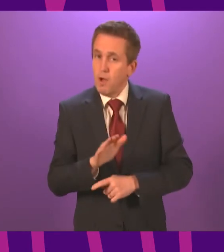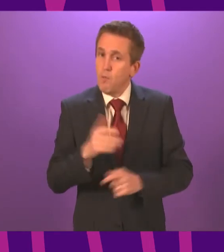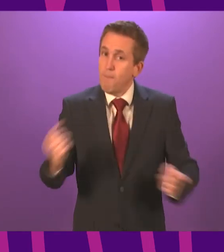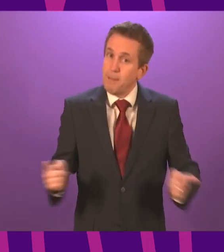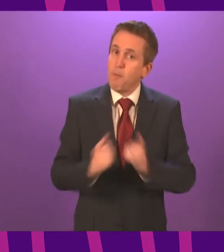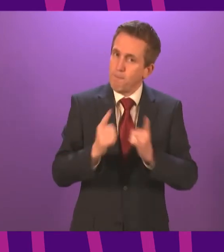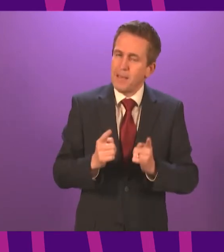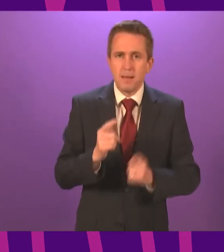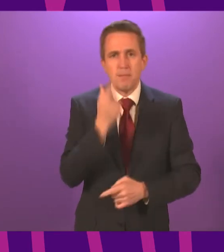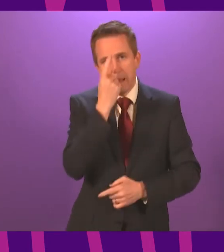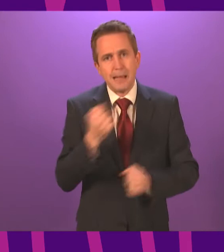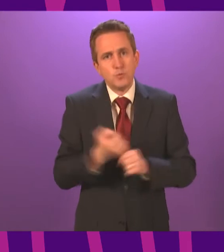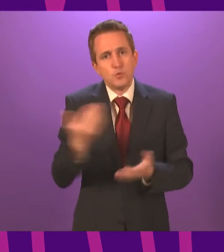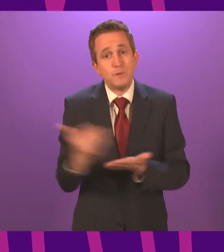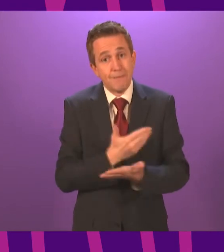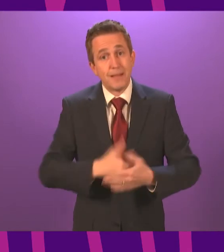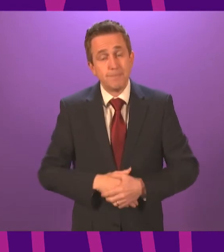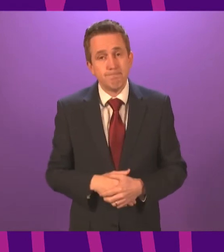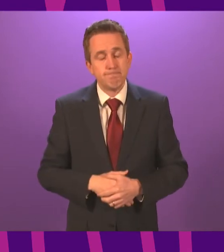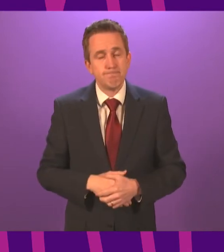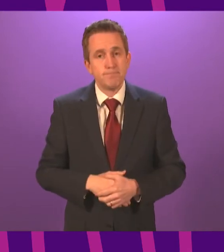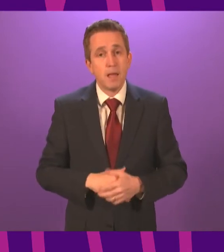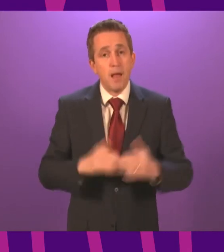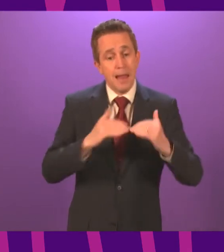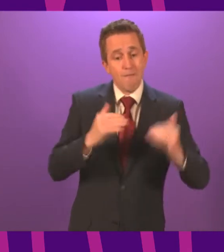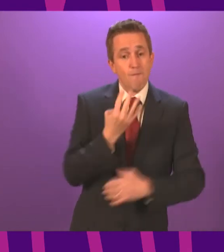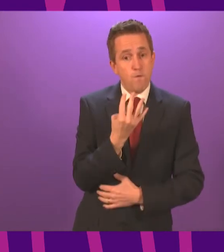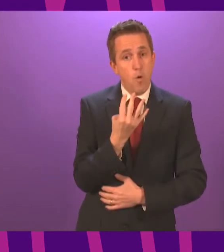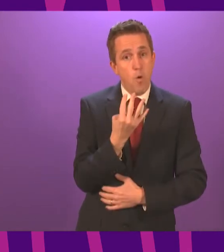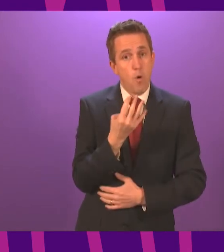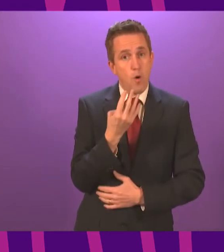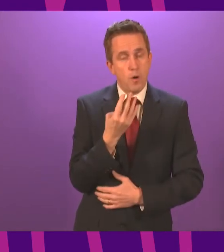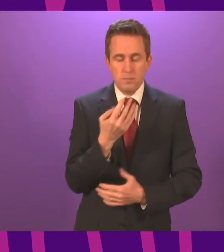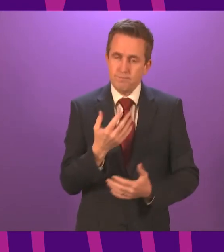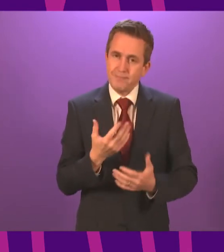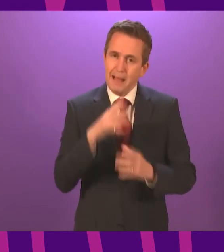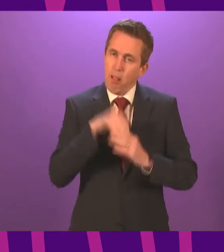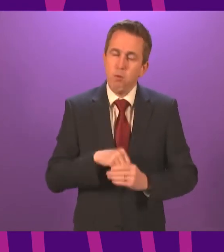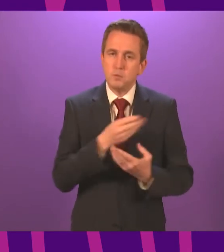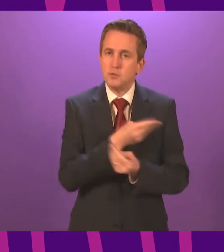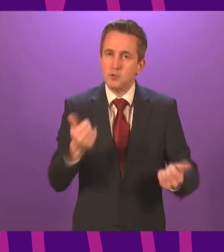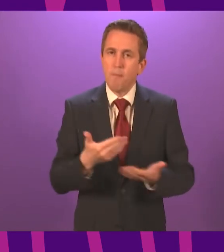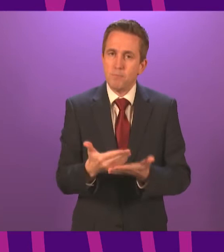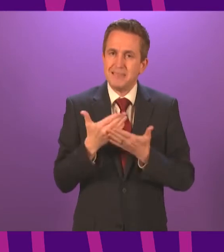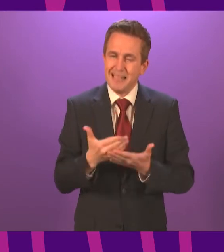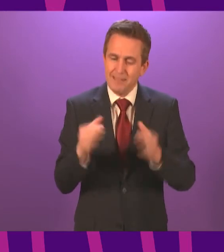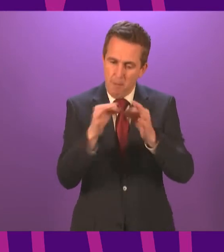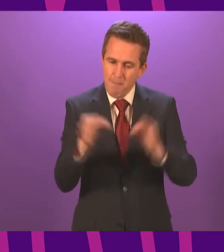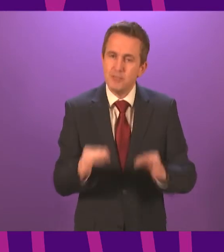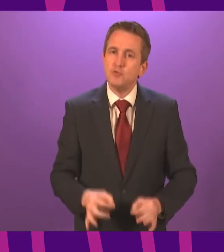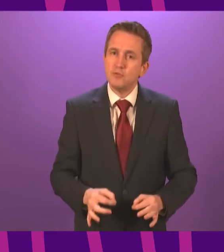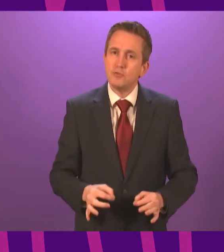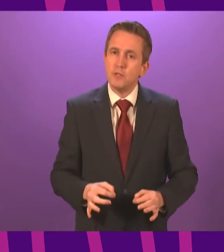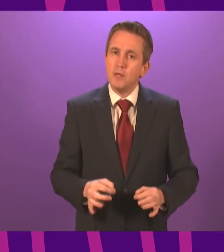safe way. Level 4 protective measures are designed to be in place for a short period to provide a short, sharp response to